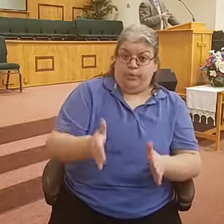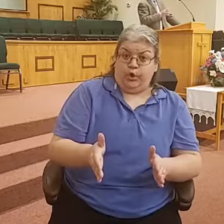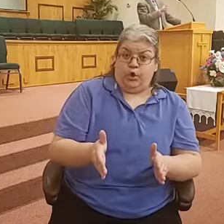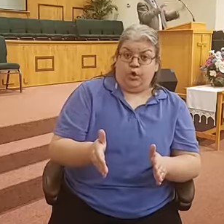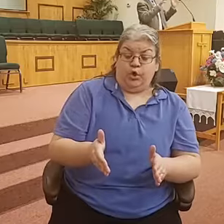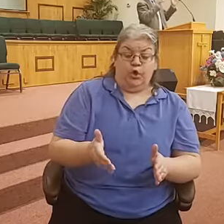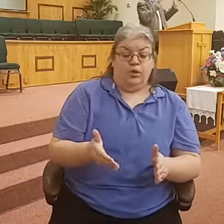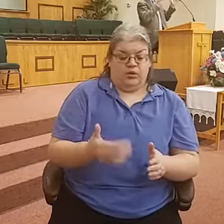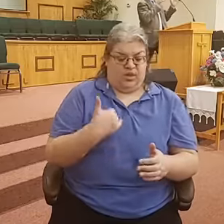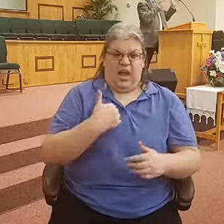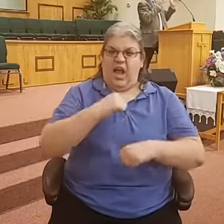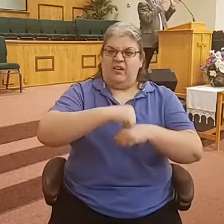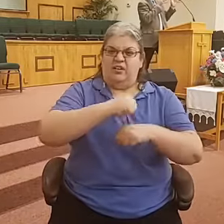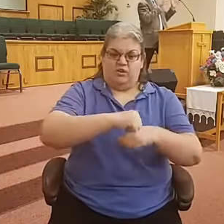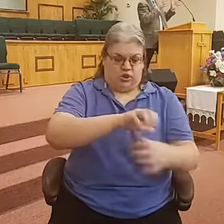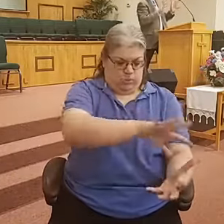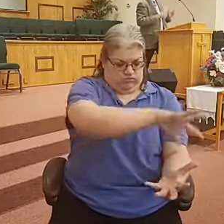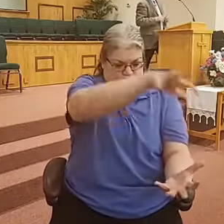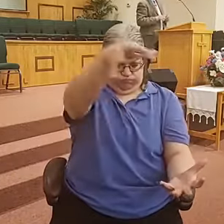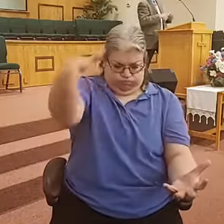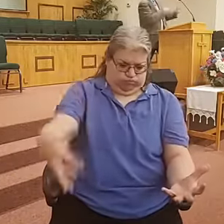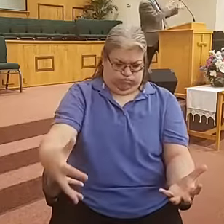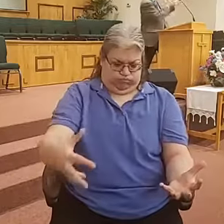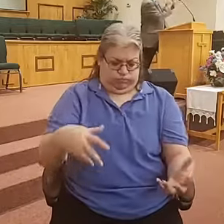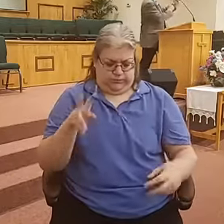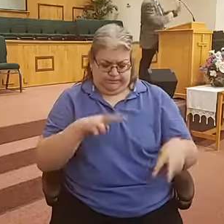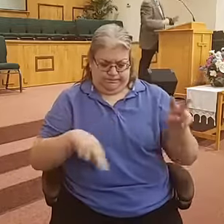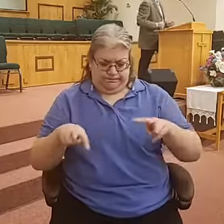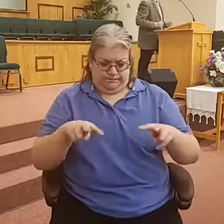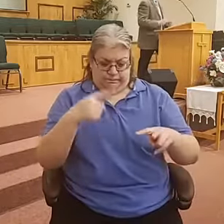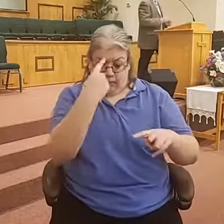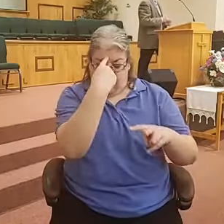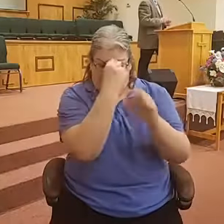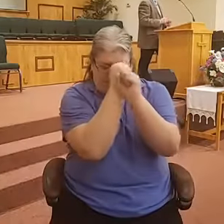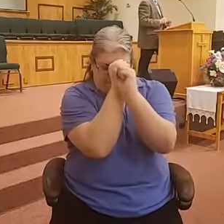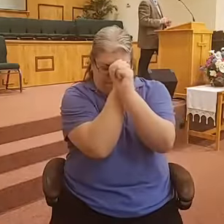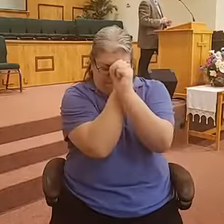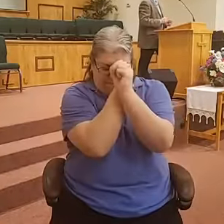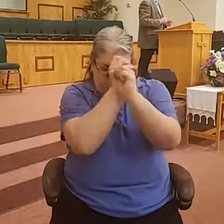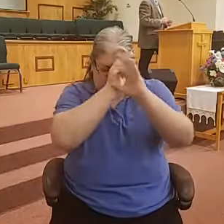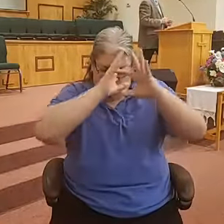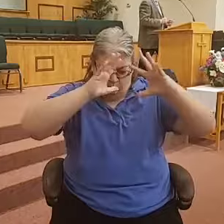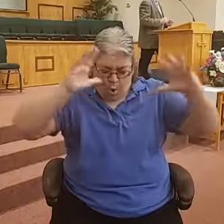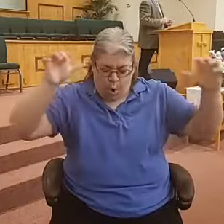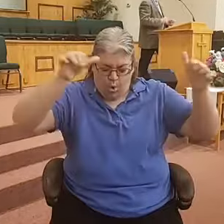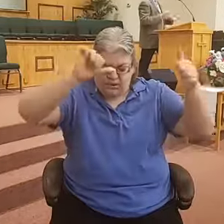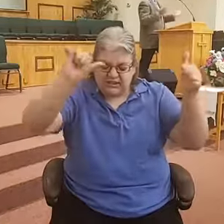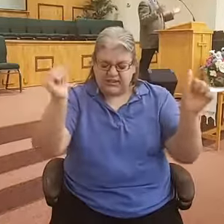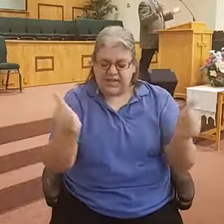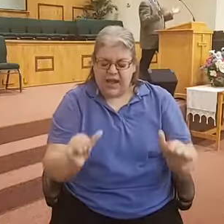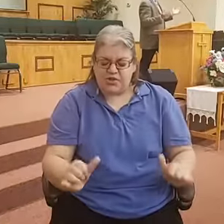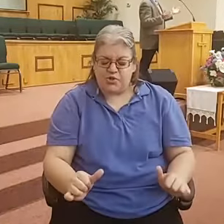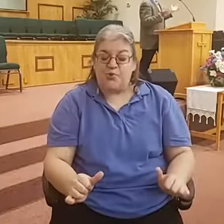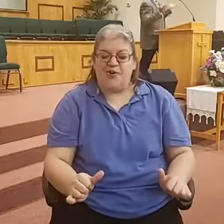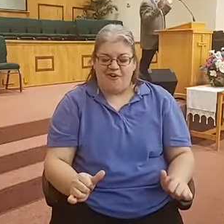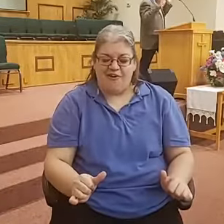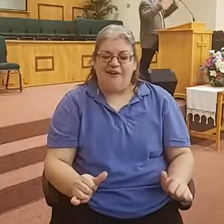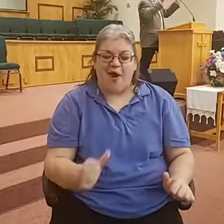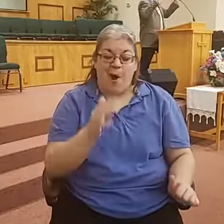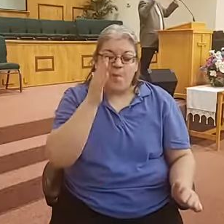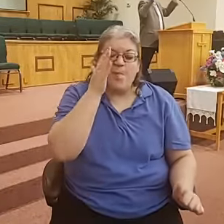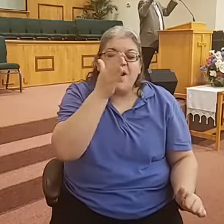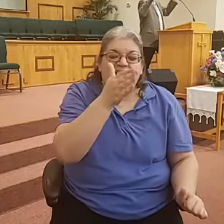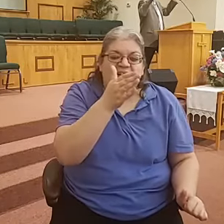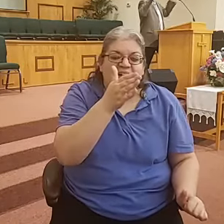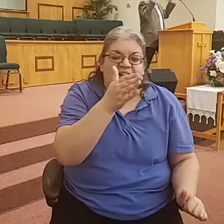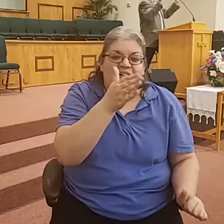and see a statue of Alexander the Great, for that matter. But somebody else can look at it as just a